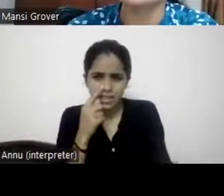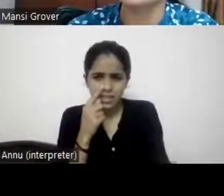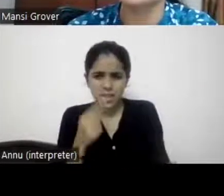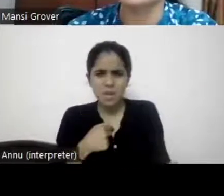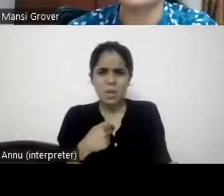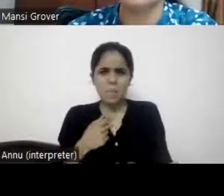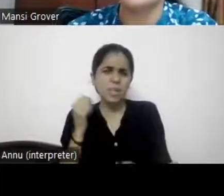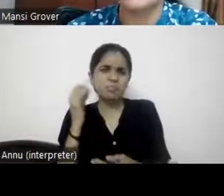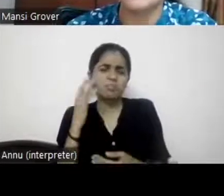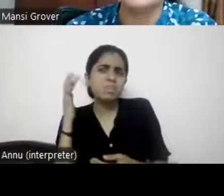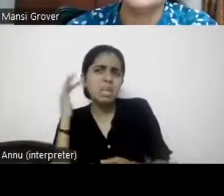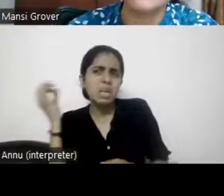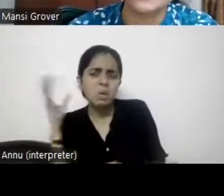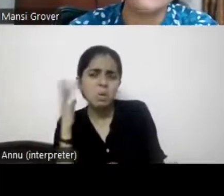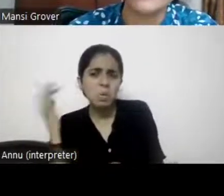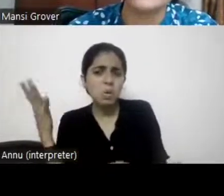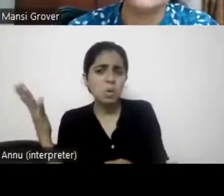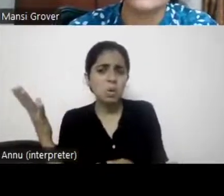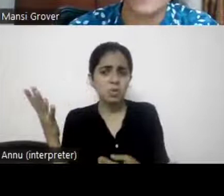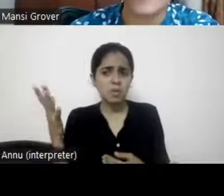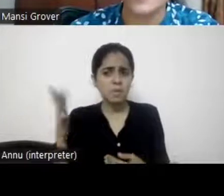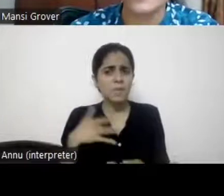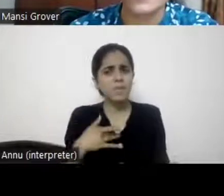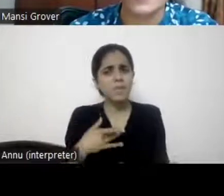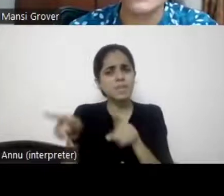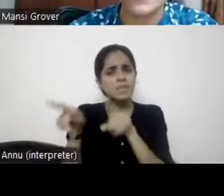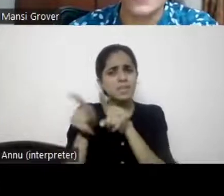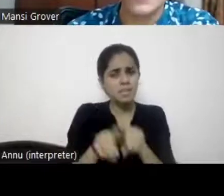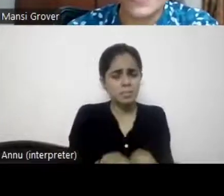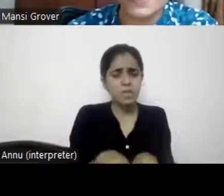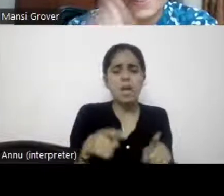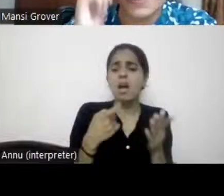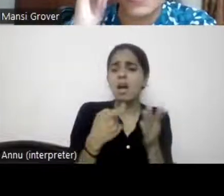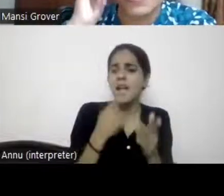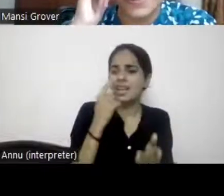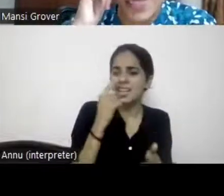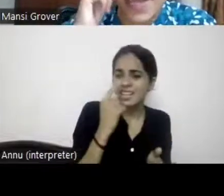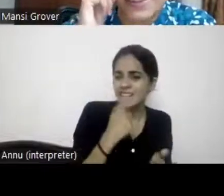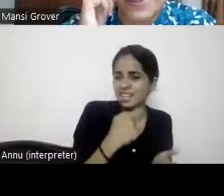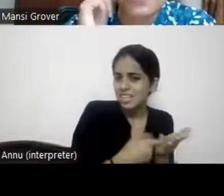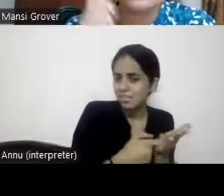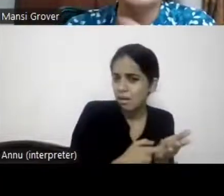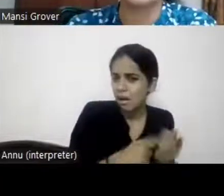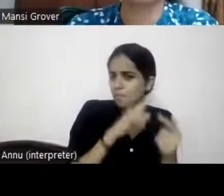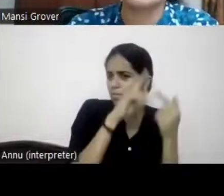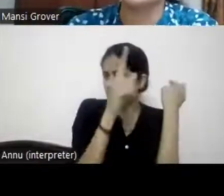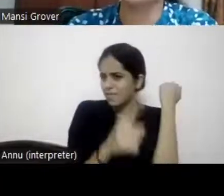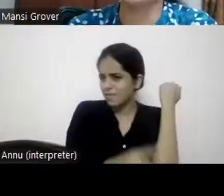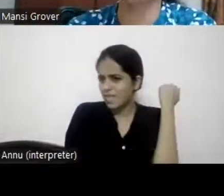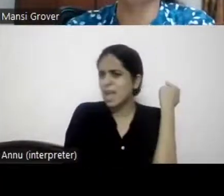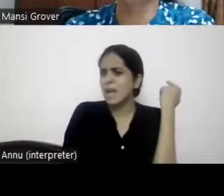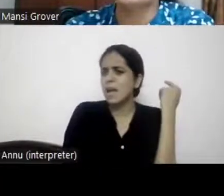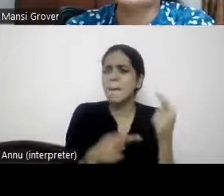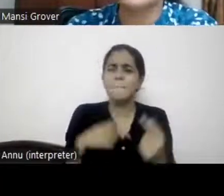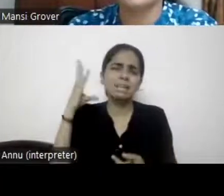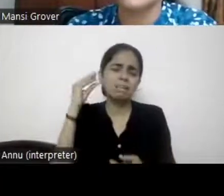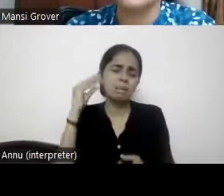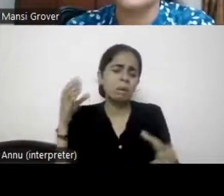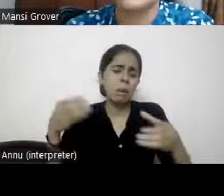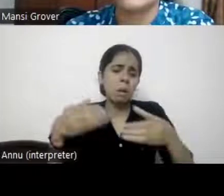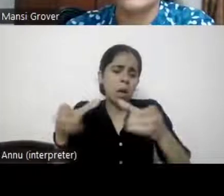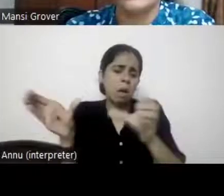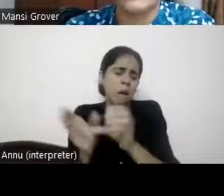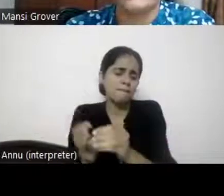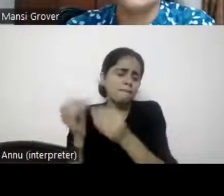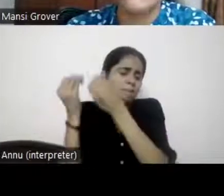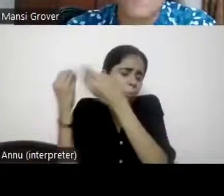they ignored us. In a similar vein, Radha says, in the end, I turned away from hearing to deaf